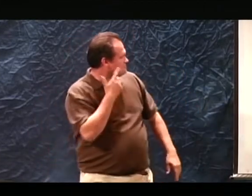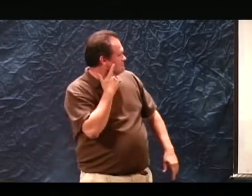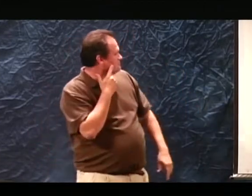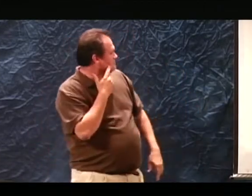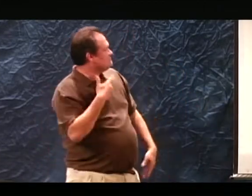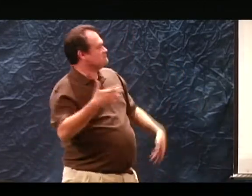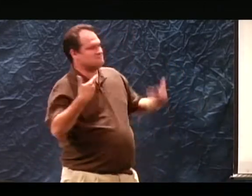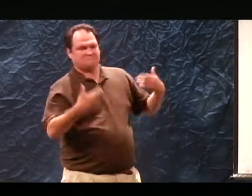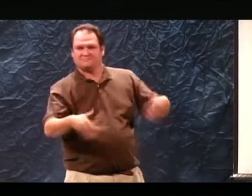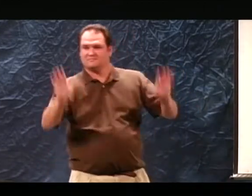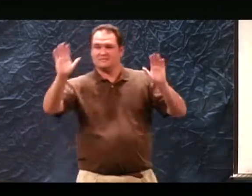be in christ